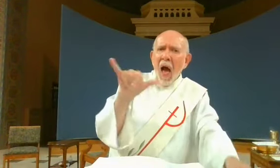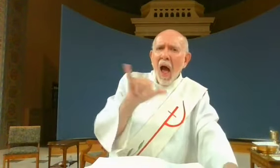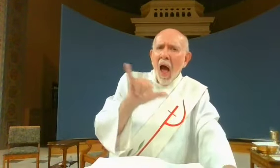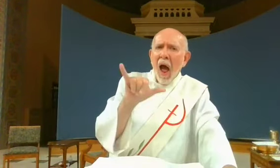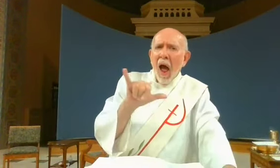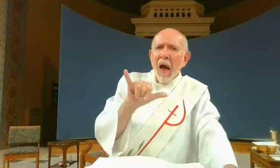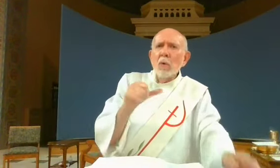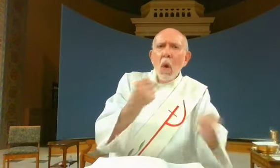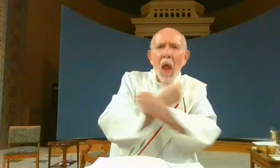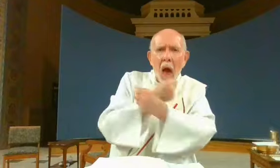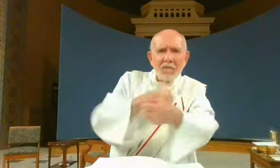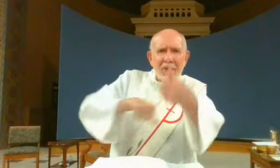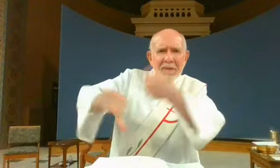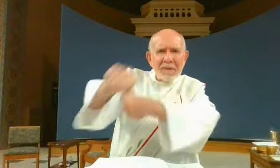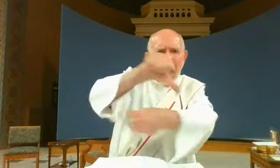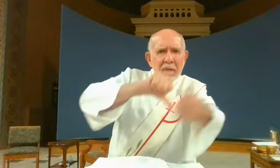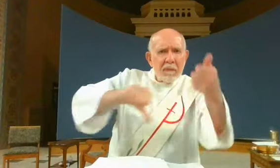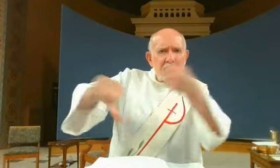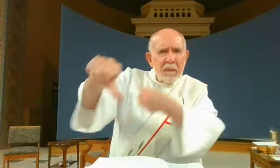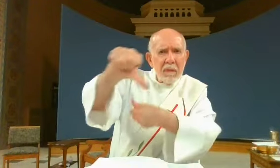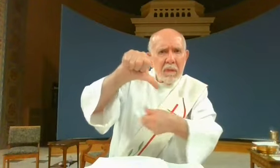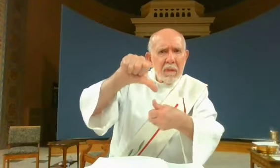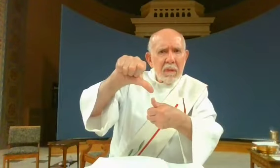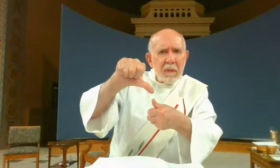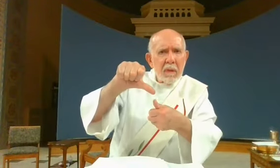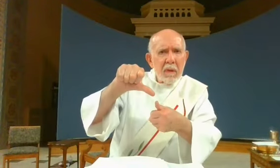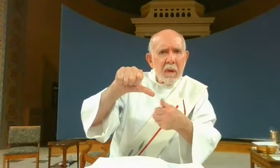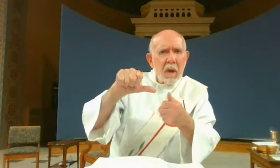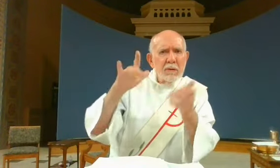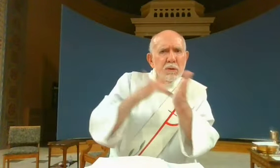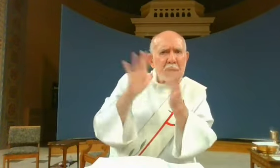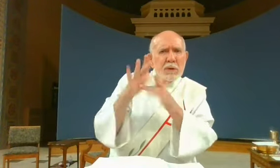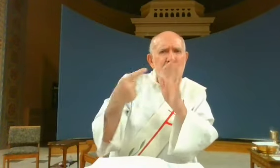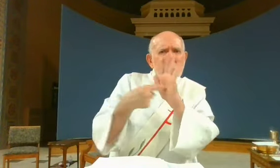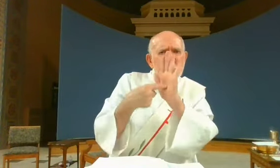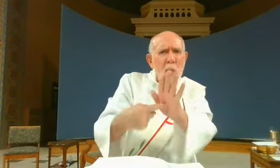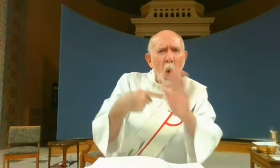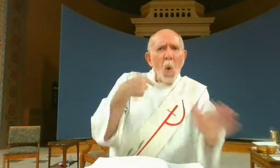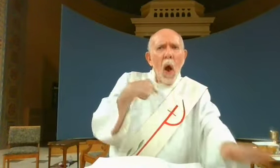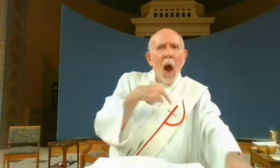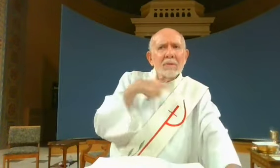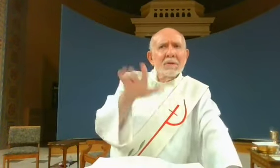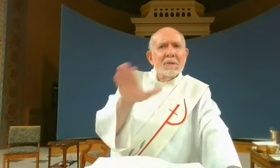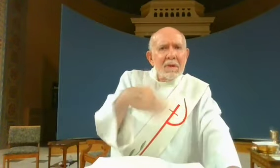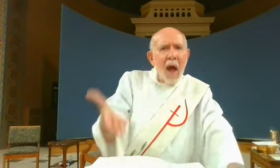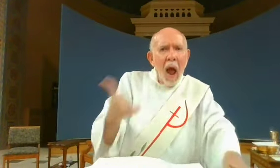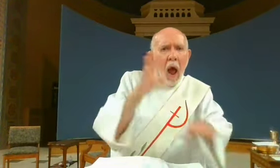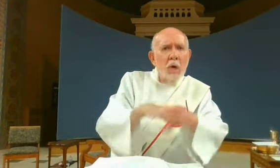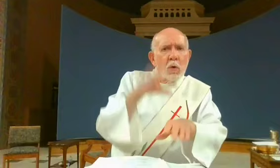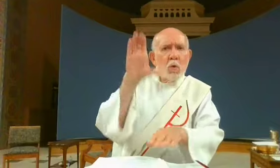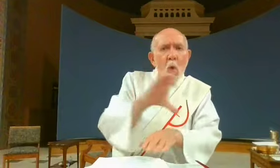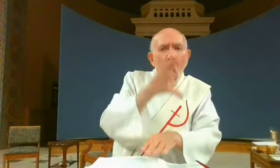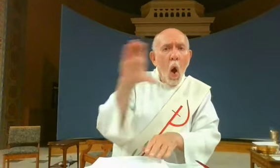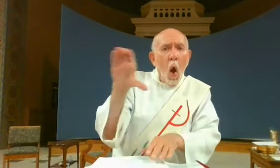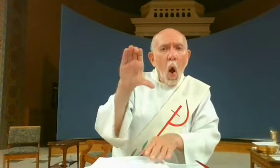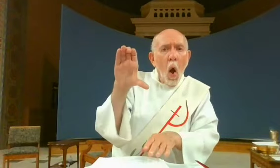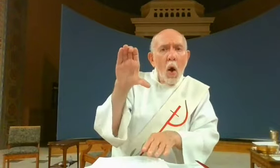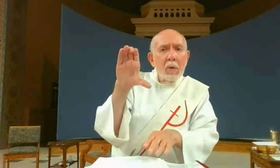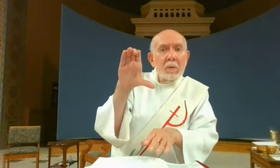to show us what it means to love one another. Jesus showed us. He died on